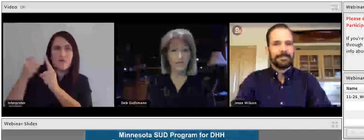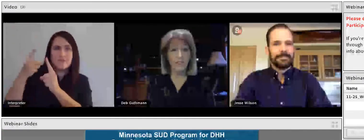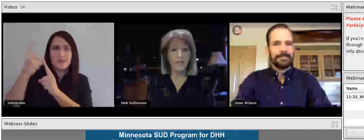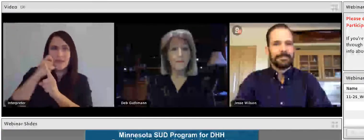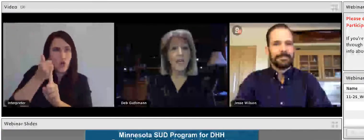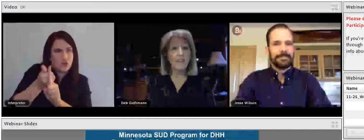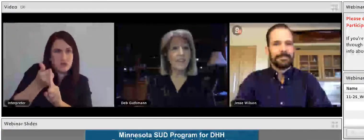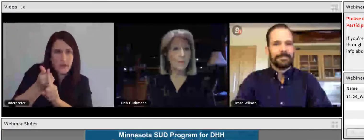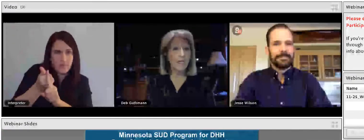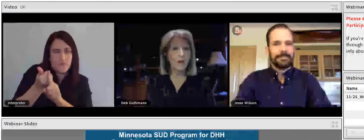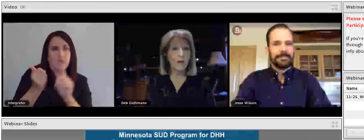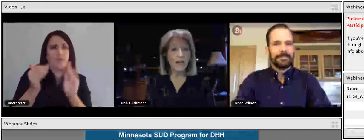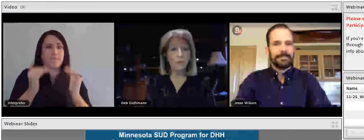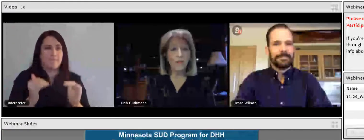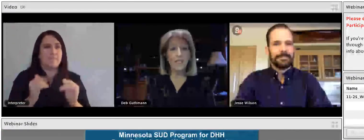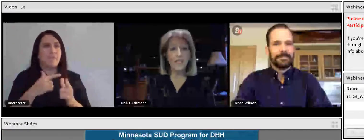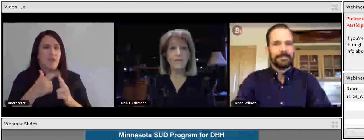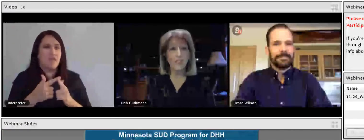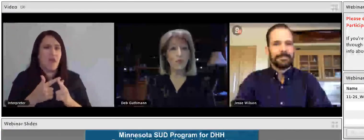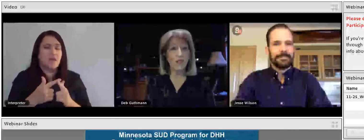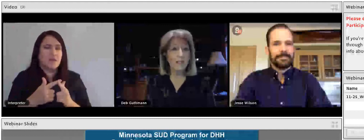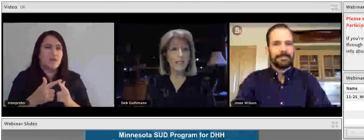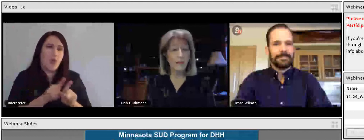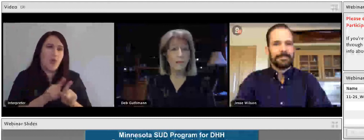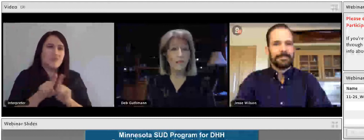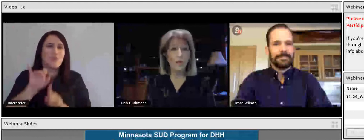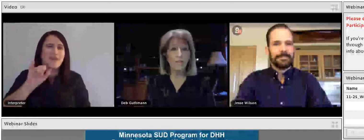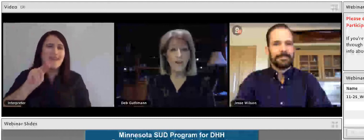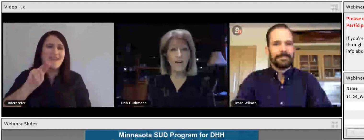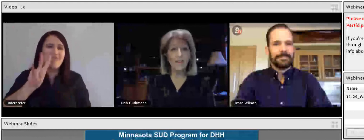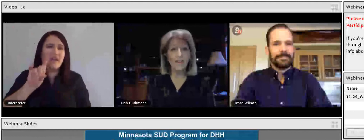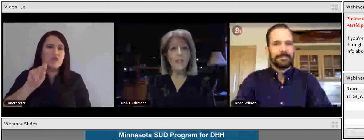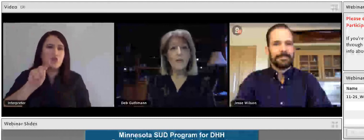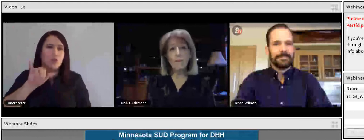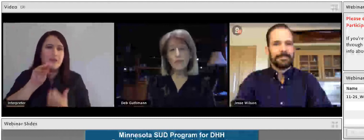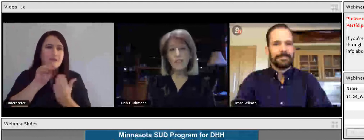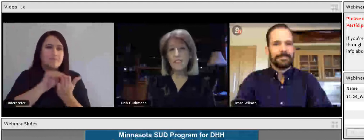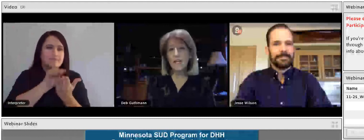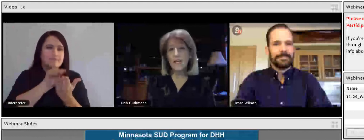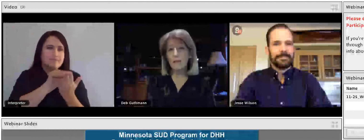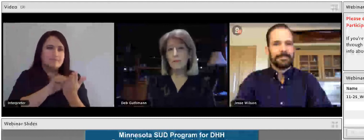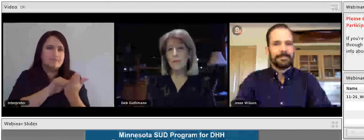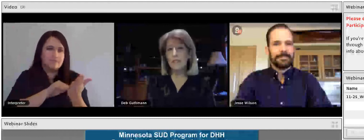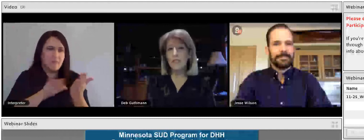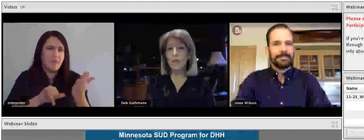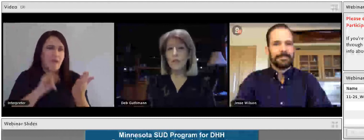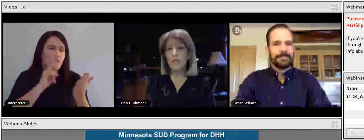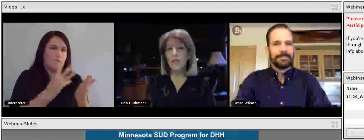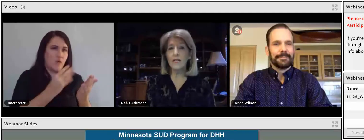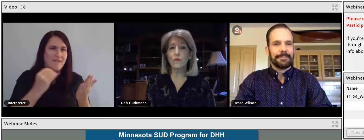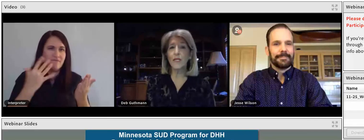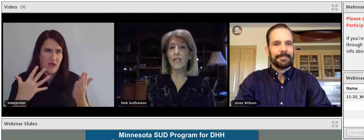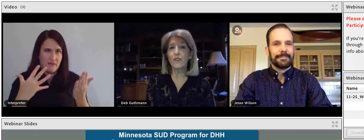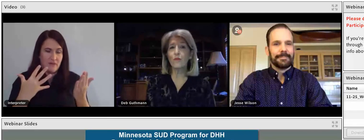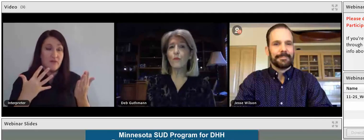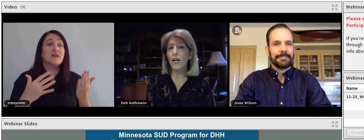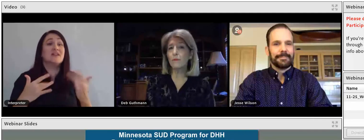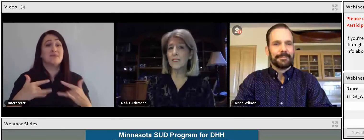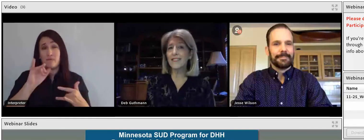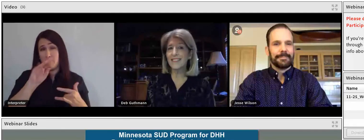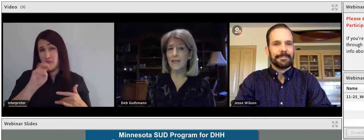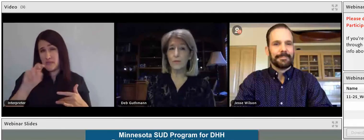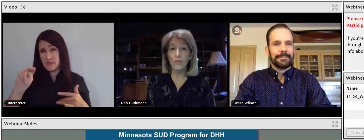than yourselves. And then we go ahead with the inventory in step 4 and 5. Most of the time in Minnesota, the clients,